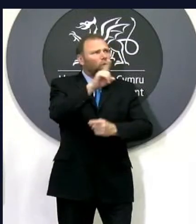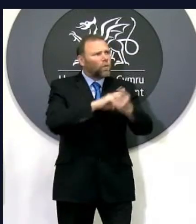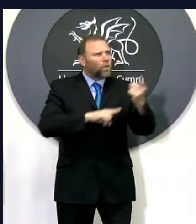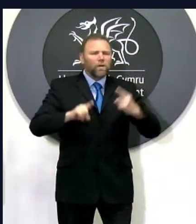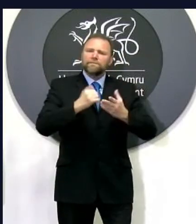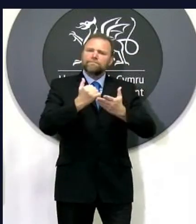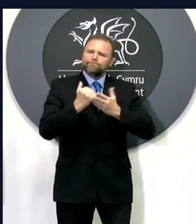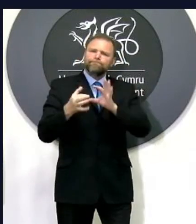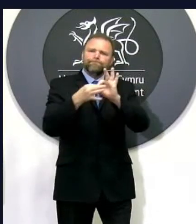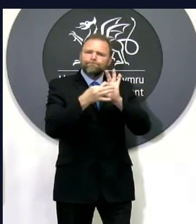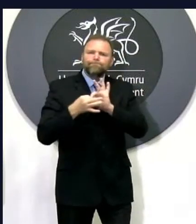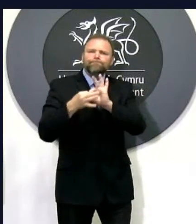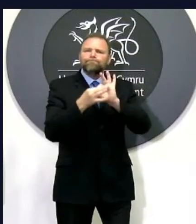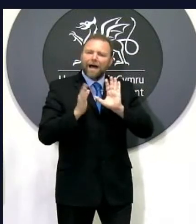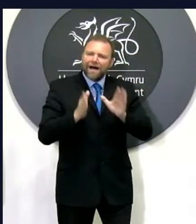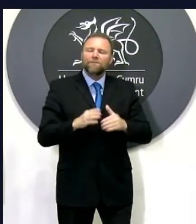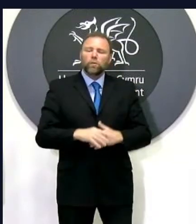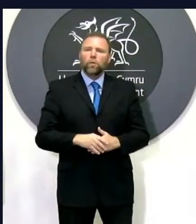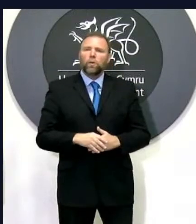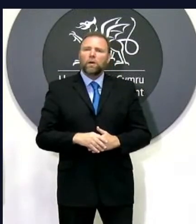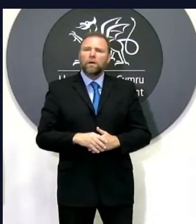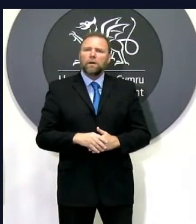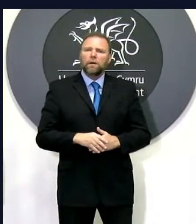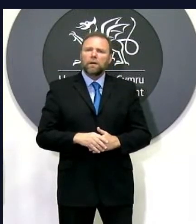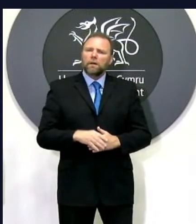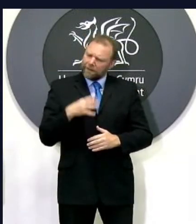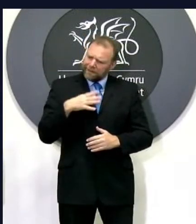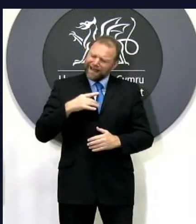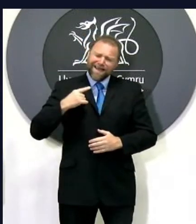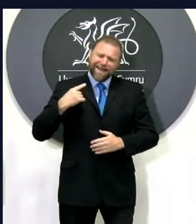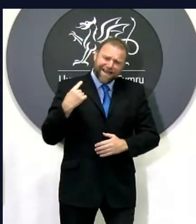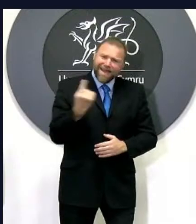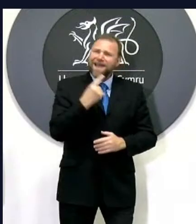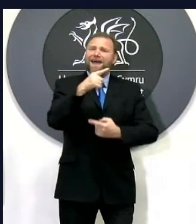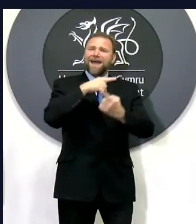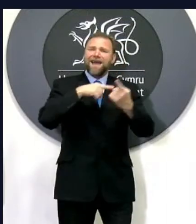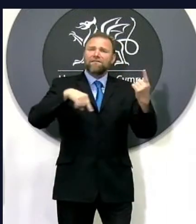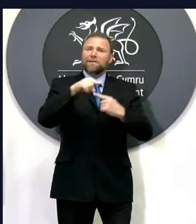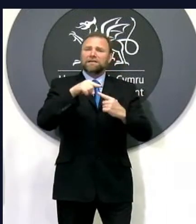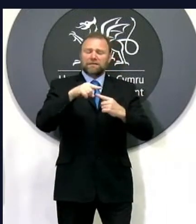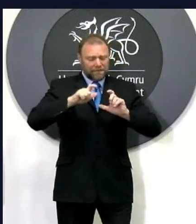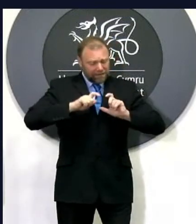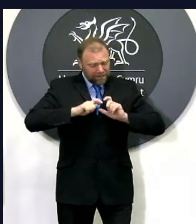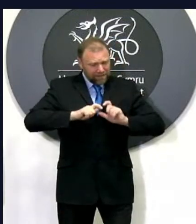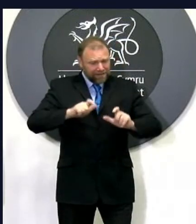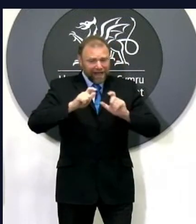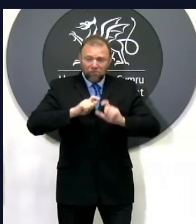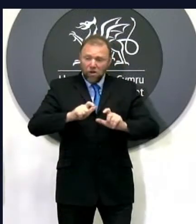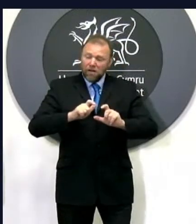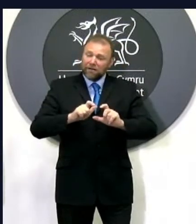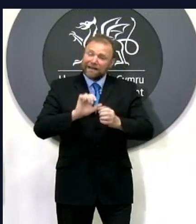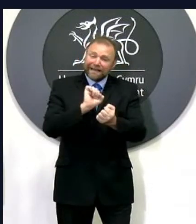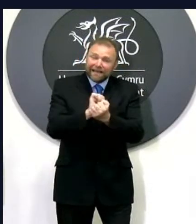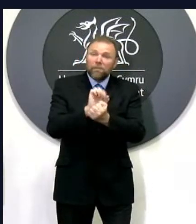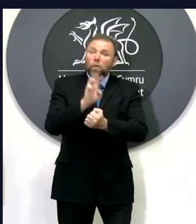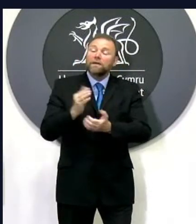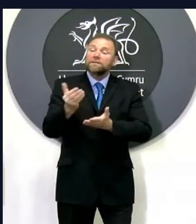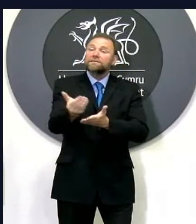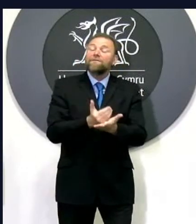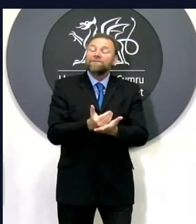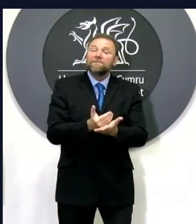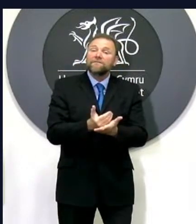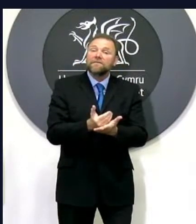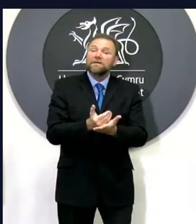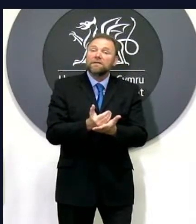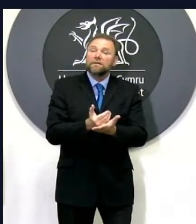help. We will need us all to go on doing the things that have helped to keep Wales safe if we are going